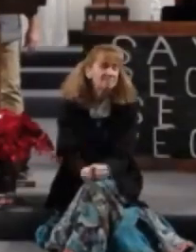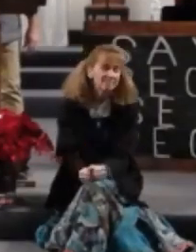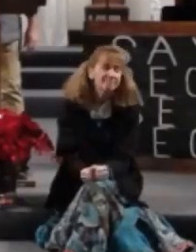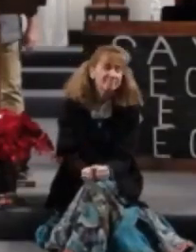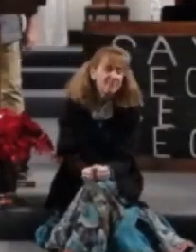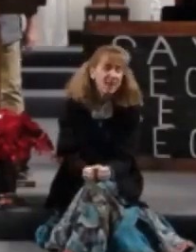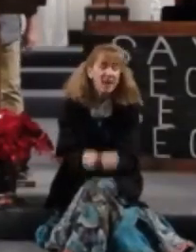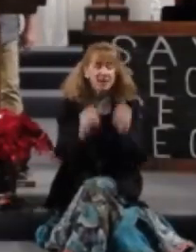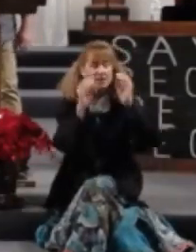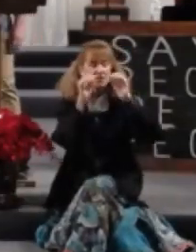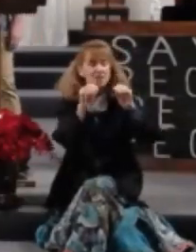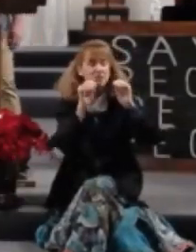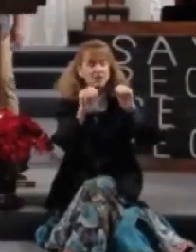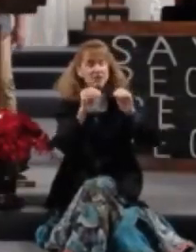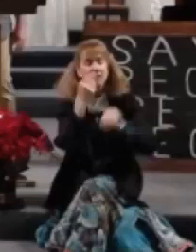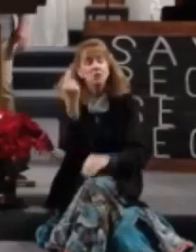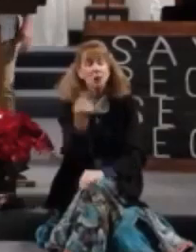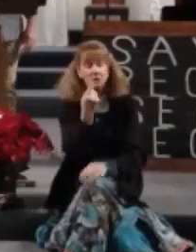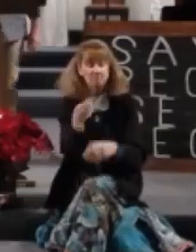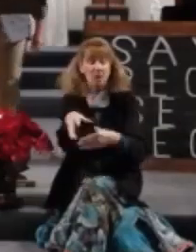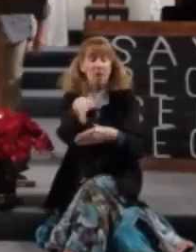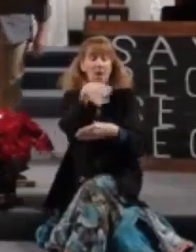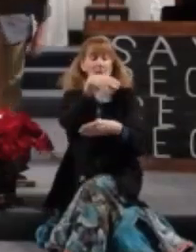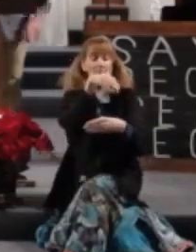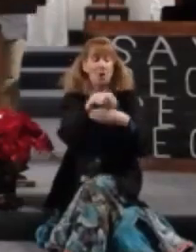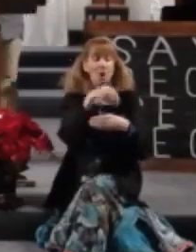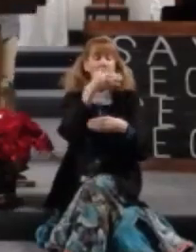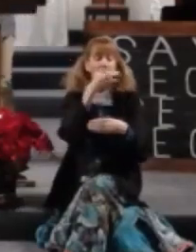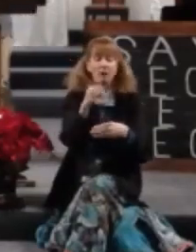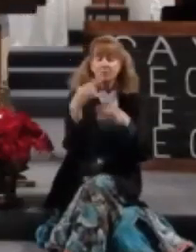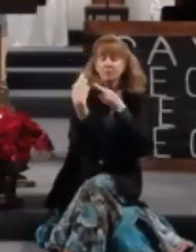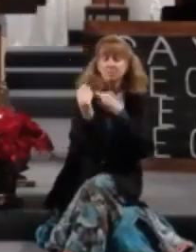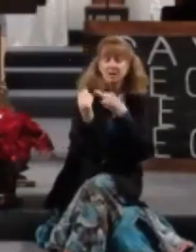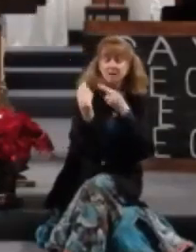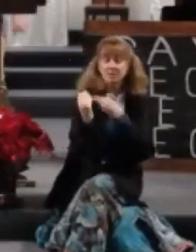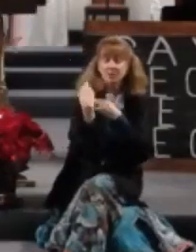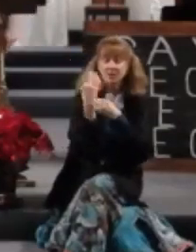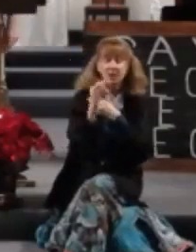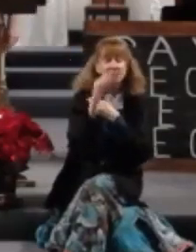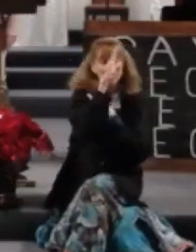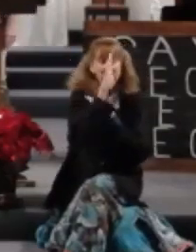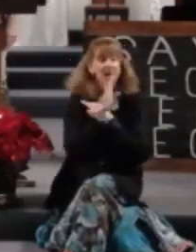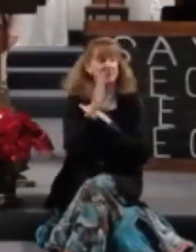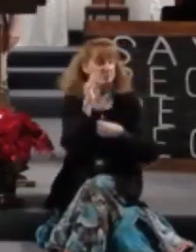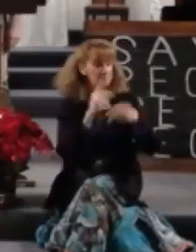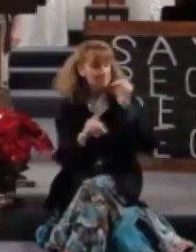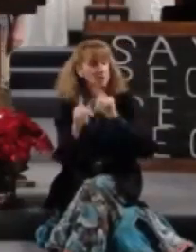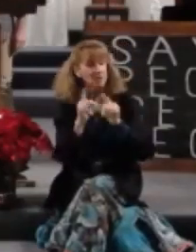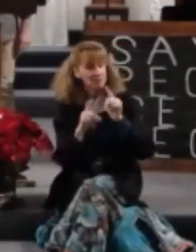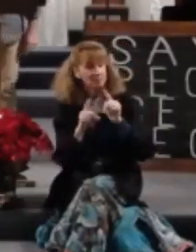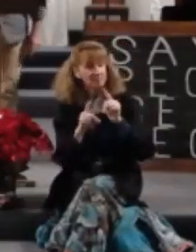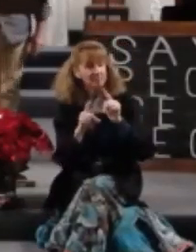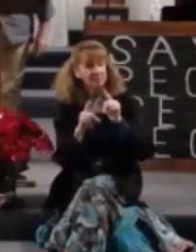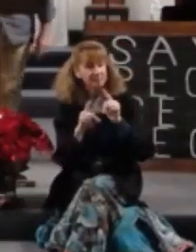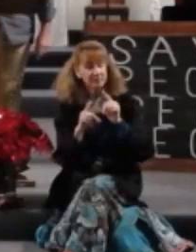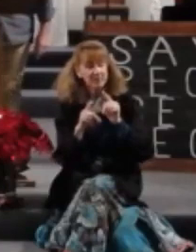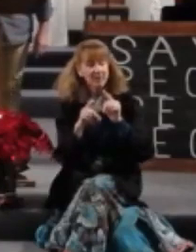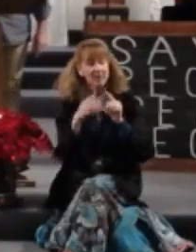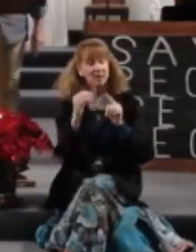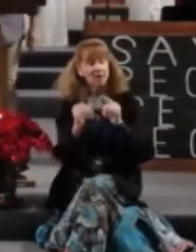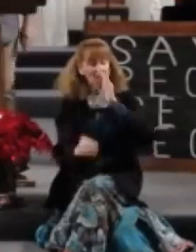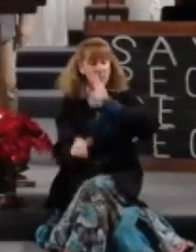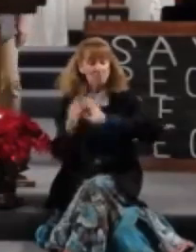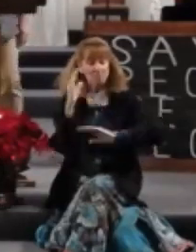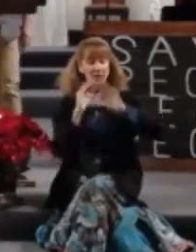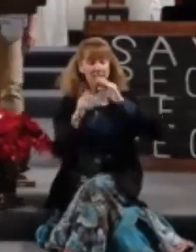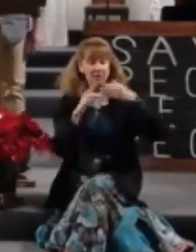Teaching has always been a major part of the responsibility of every one of God's people. David taught in his psalm,